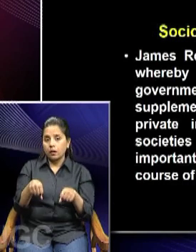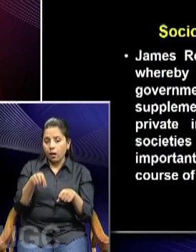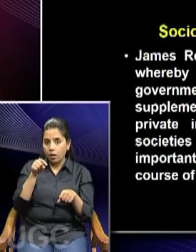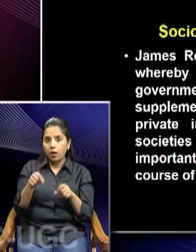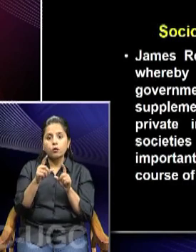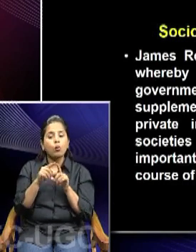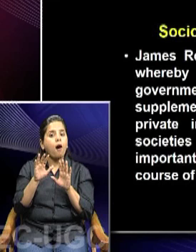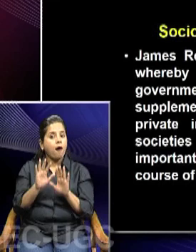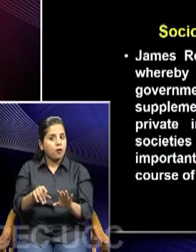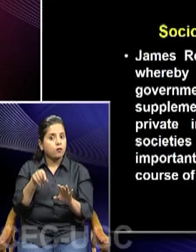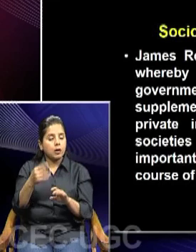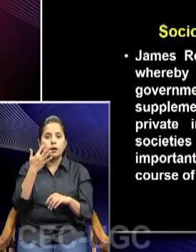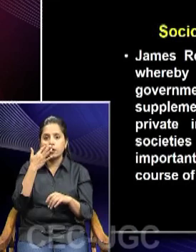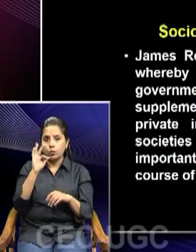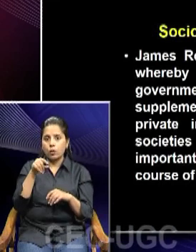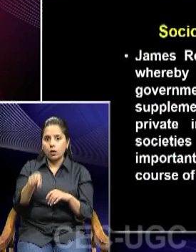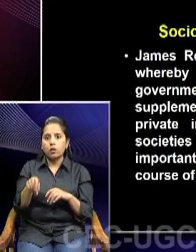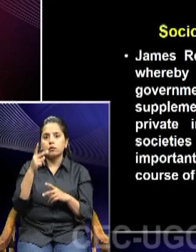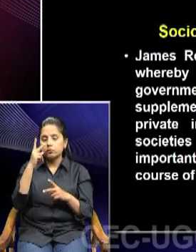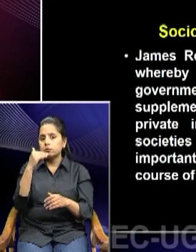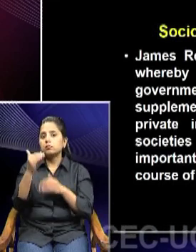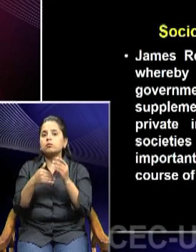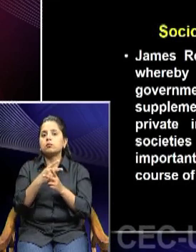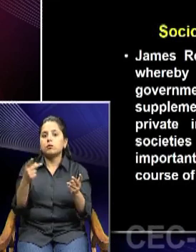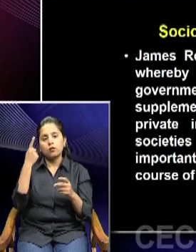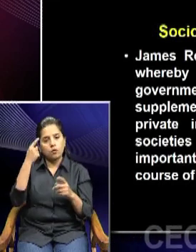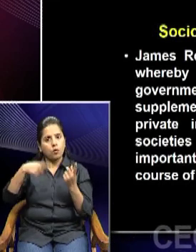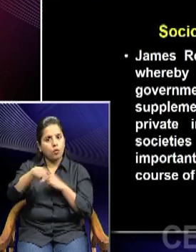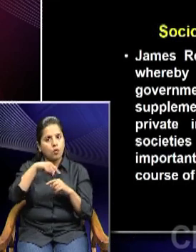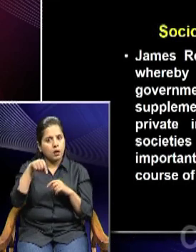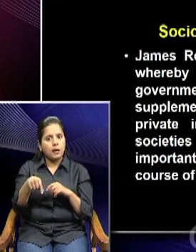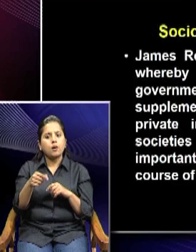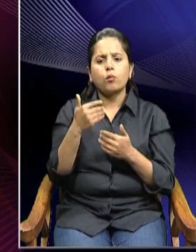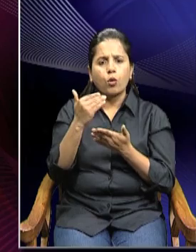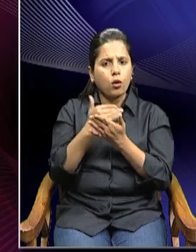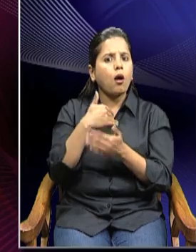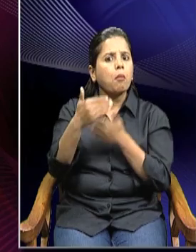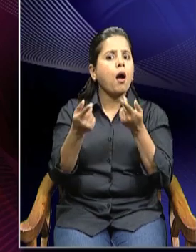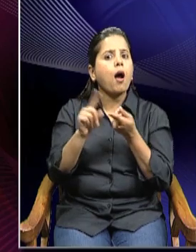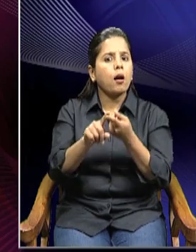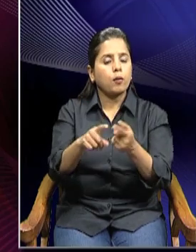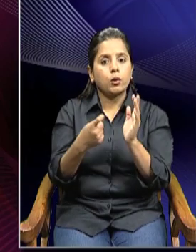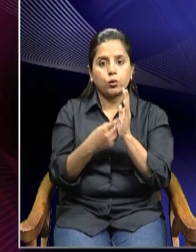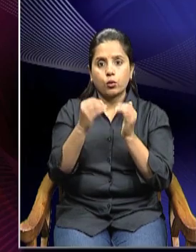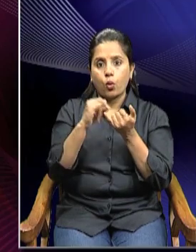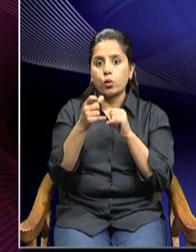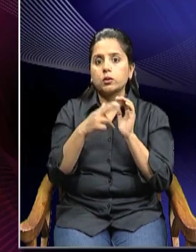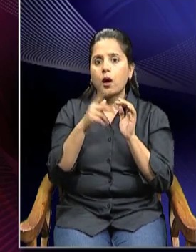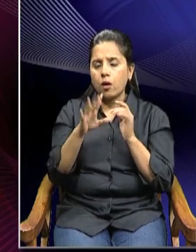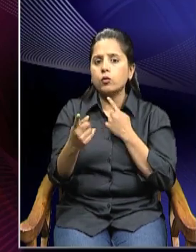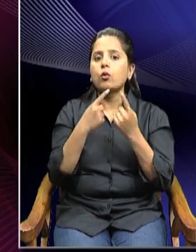do have important consequences for the course of events. So, Rosenau also talks